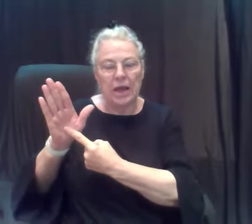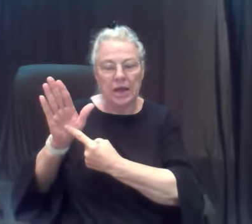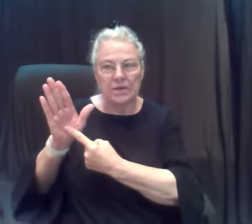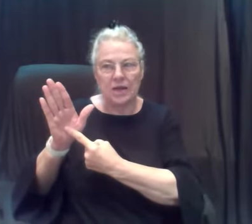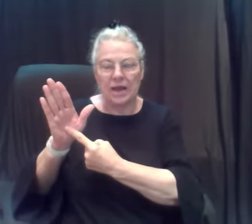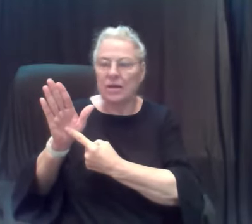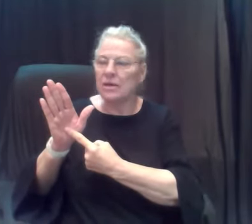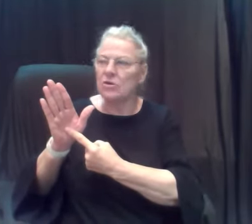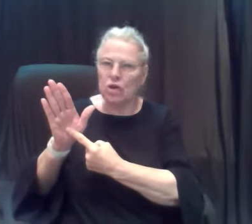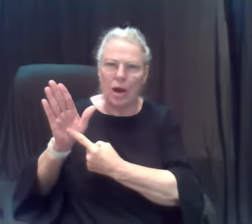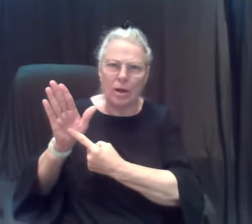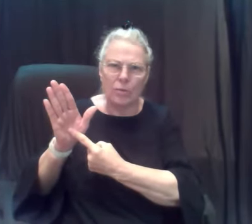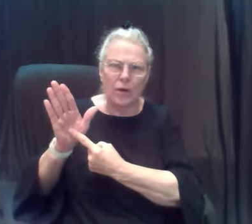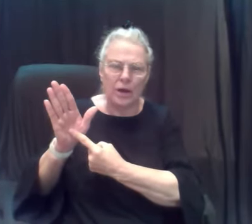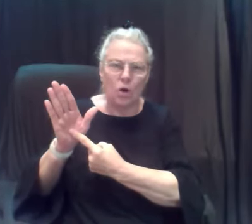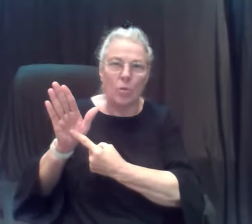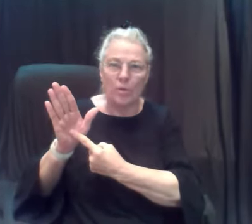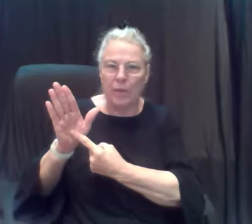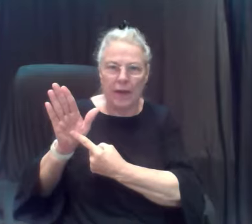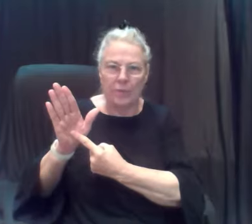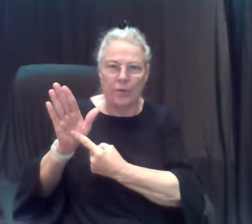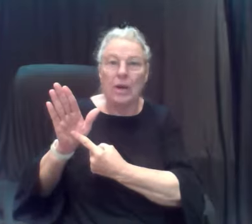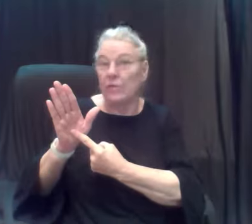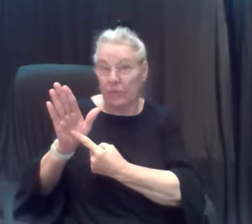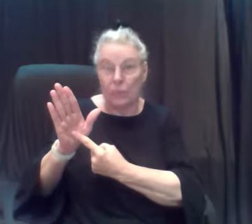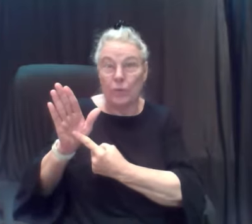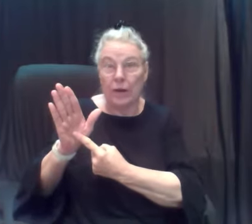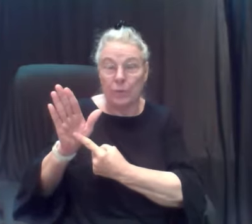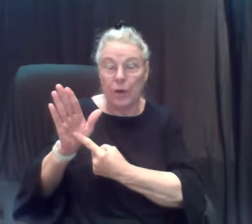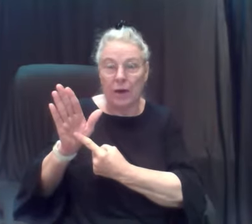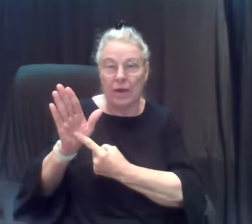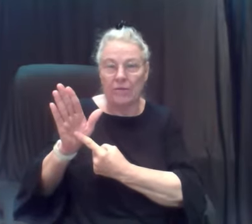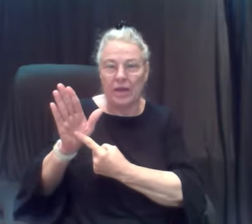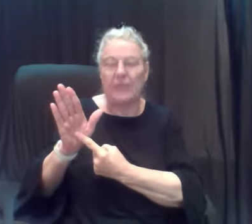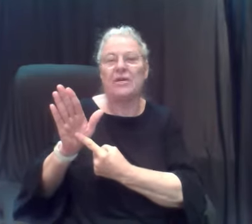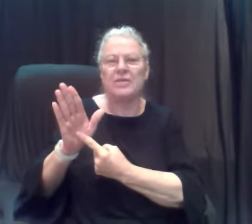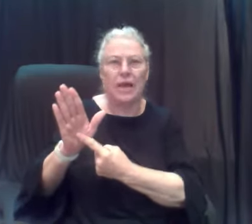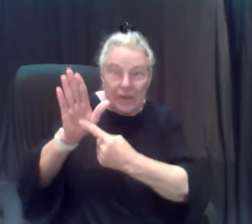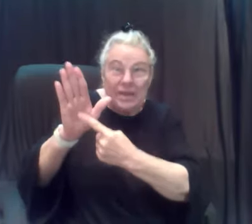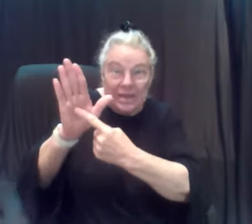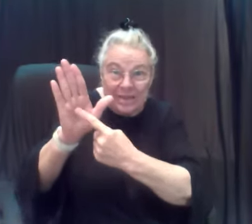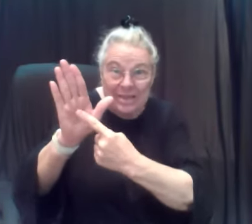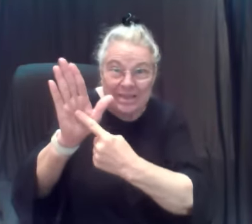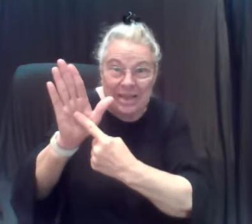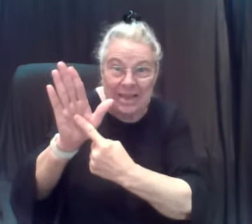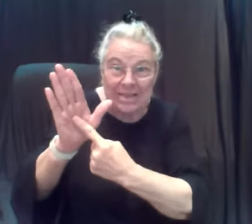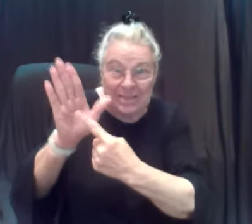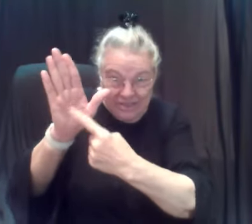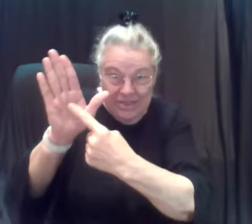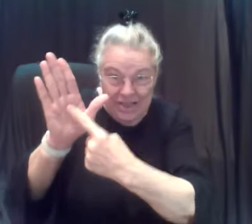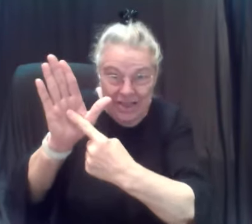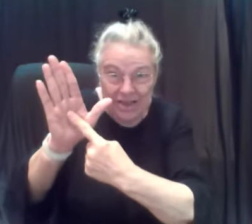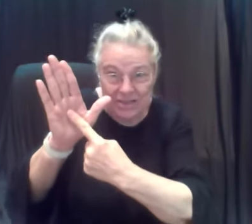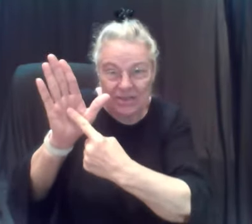It's like a little child bringing home a paper that they're really proud of, and they'll say, do you see this? Do you see this?